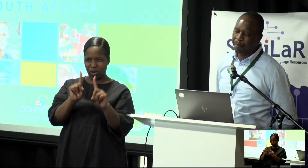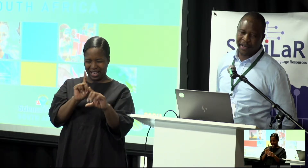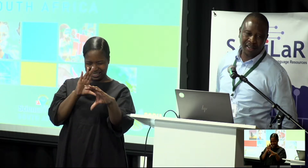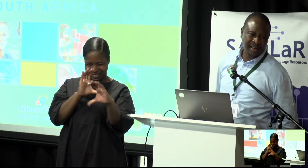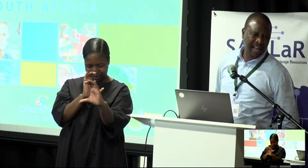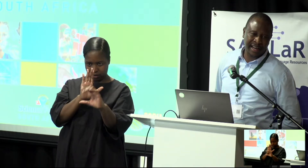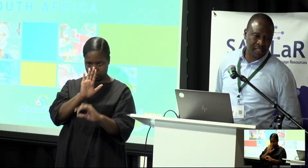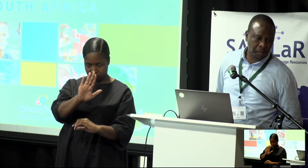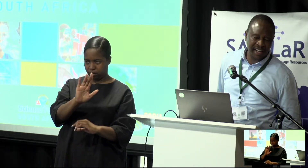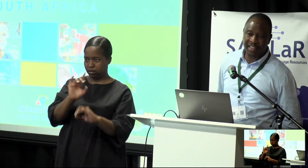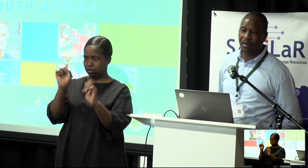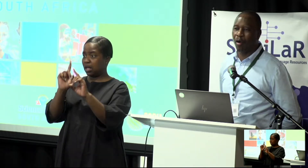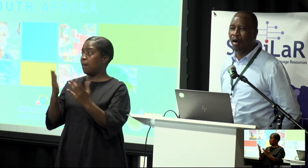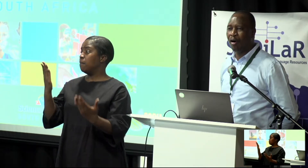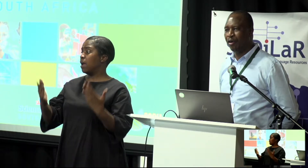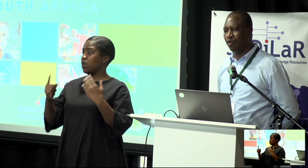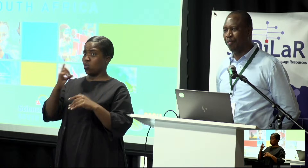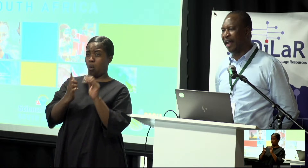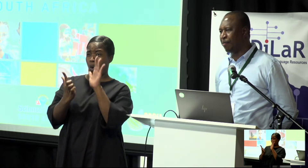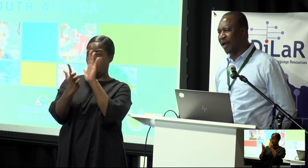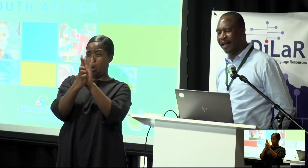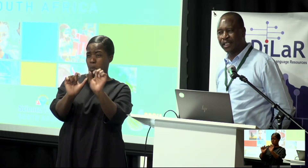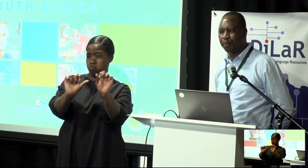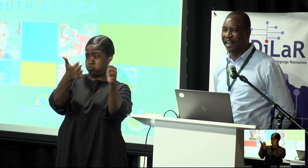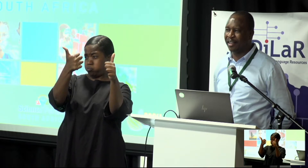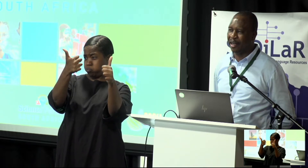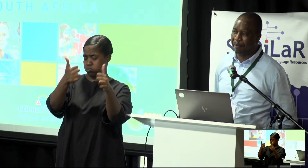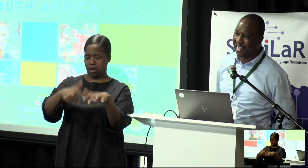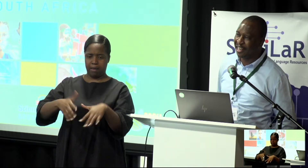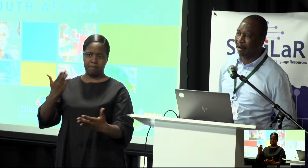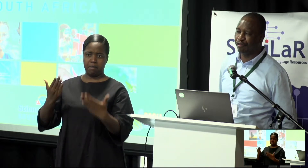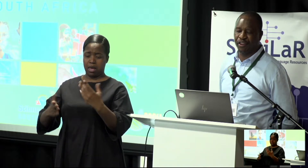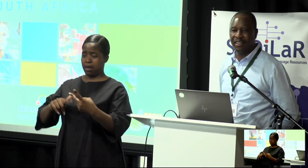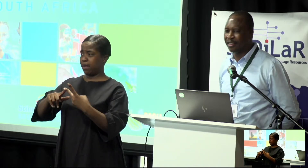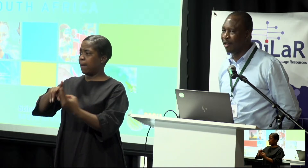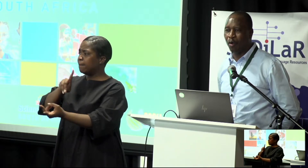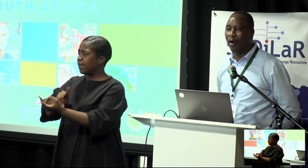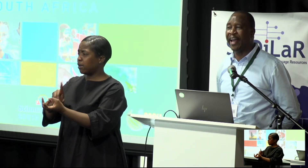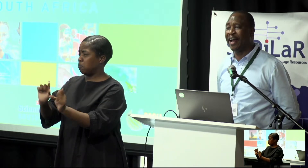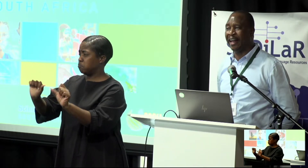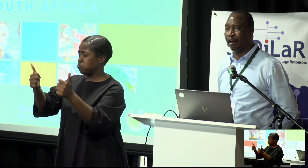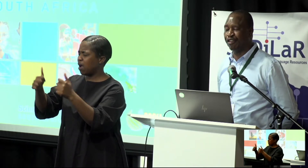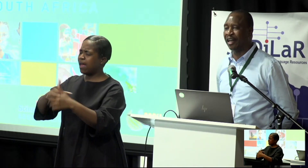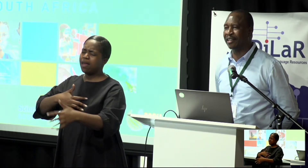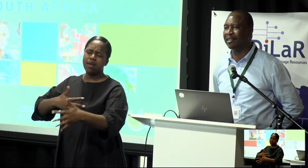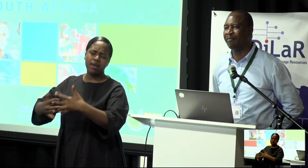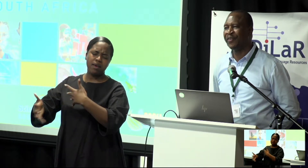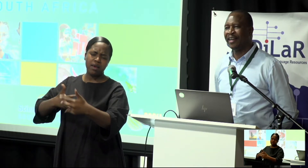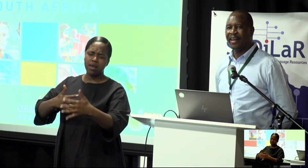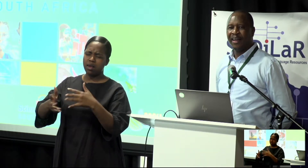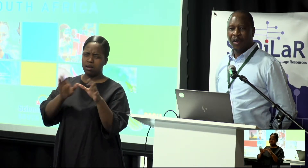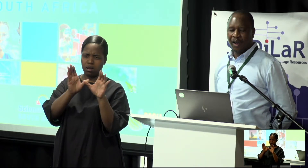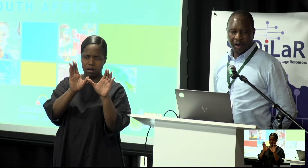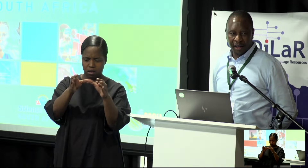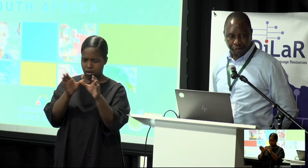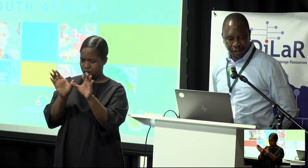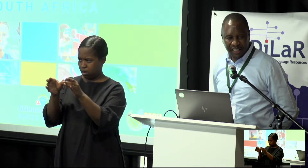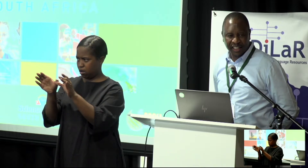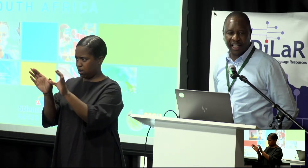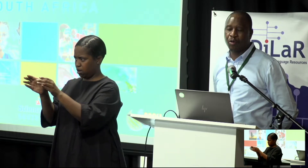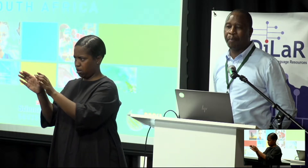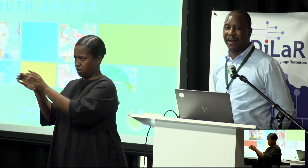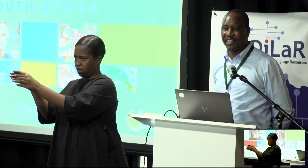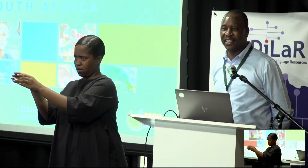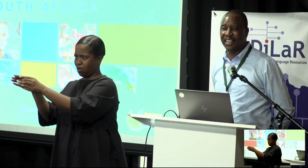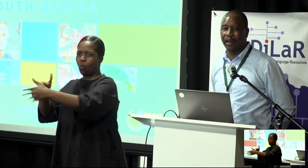You might be an expert in law, you might be an expert in the medical field or any other field. The